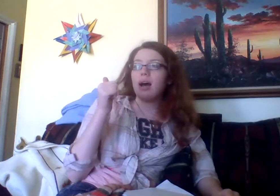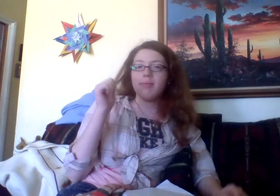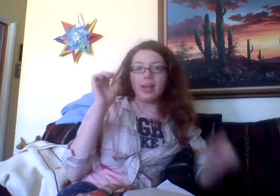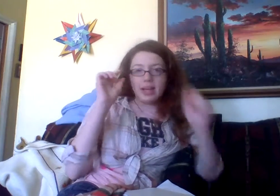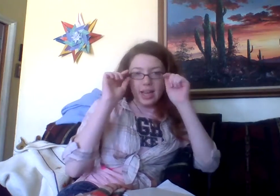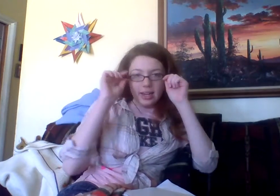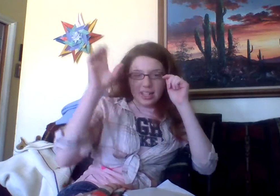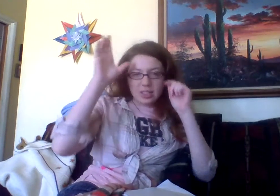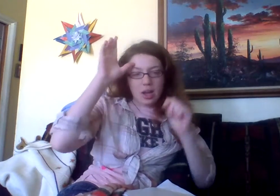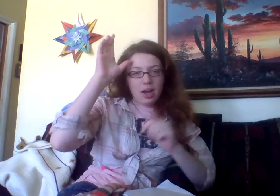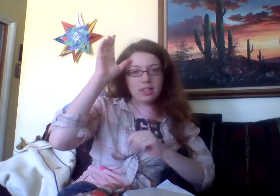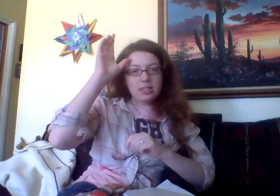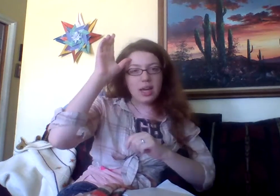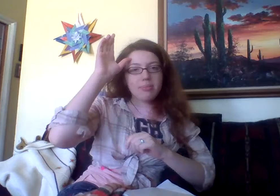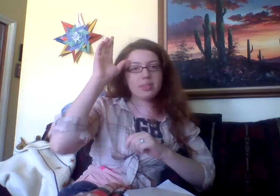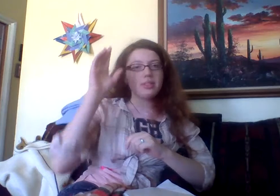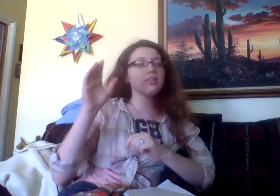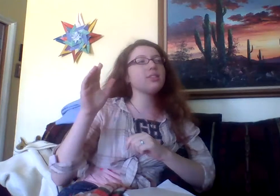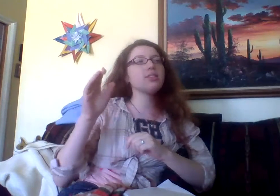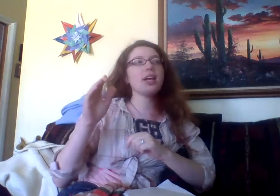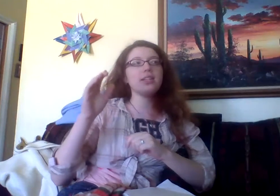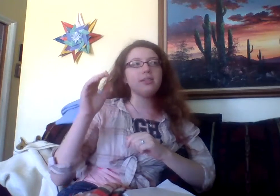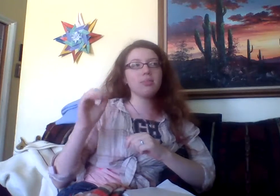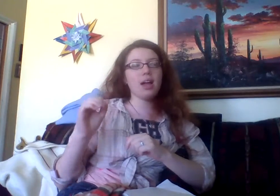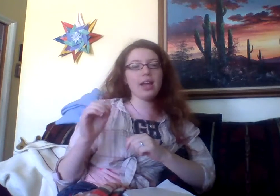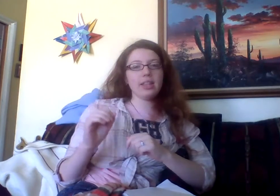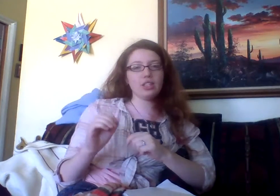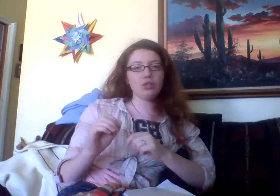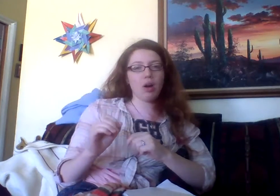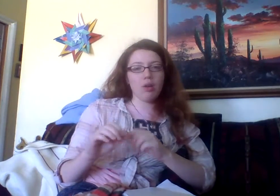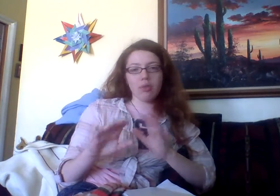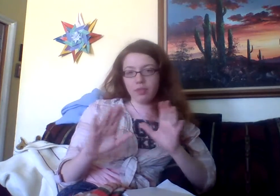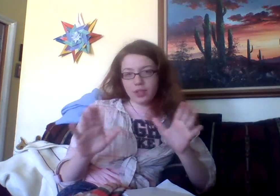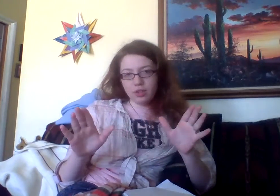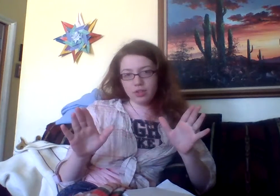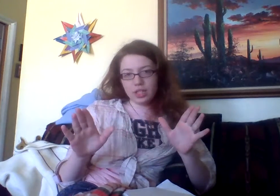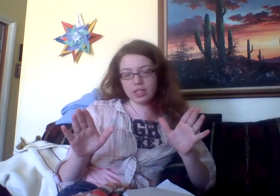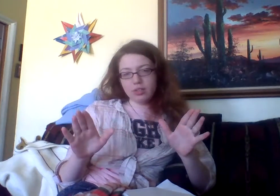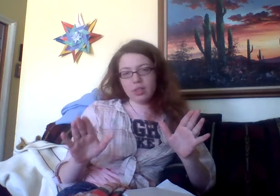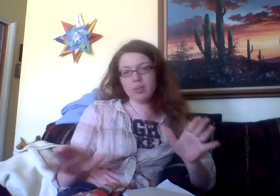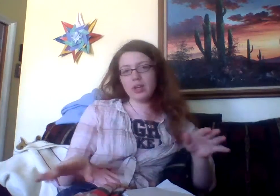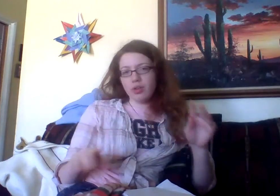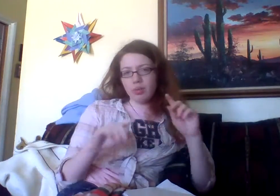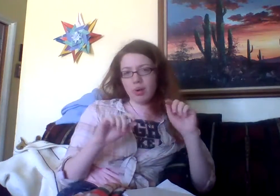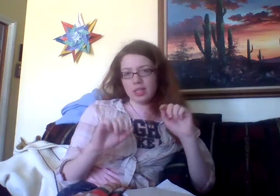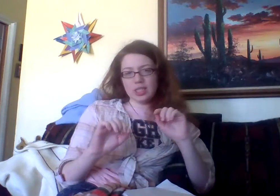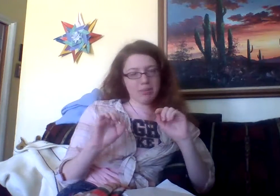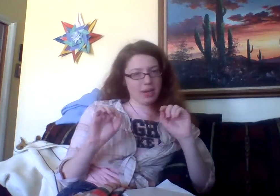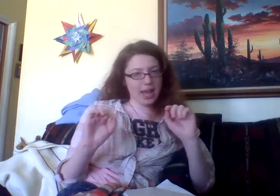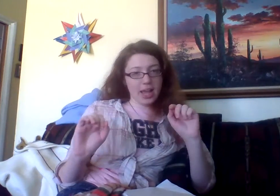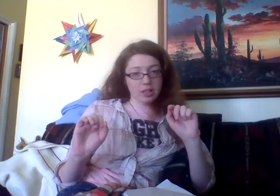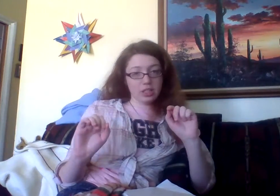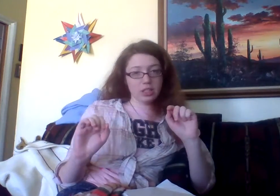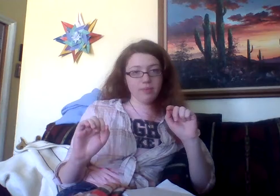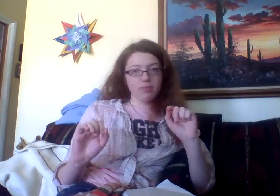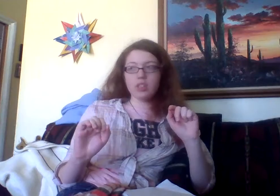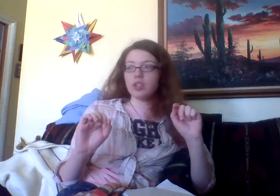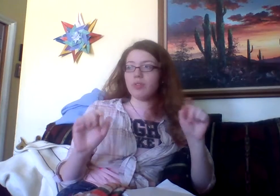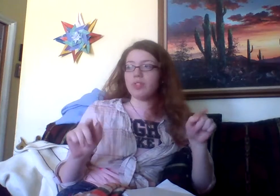And again, it's concept. So this sign is implying that you are refusing to do something or you want someone else to refuse